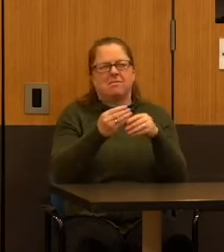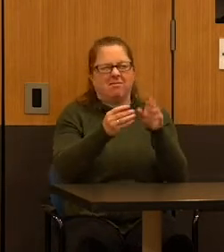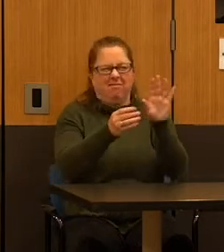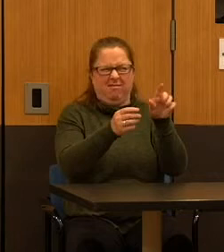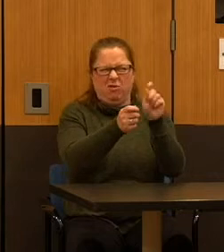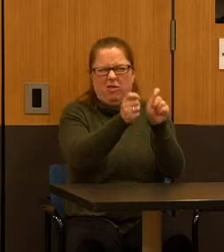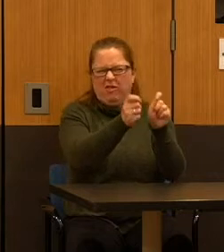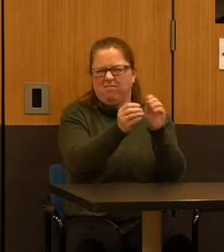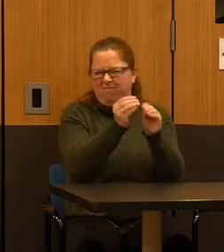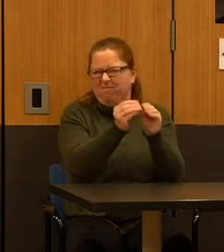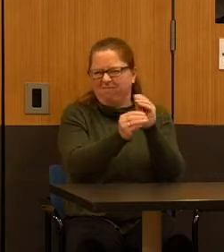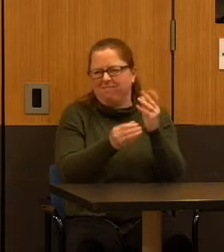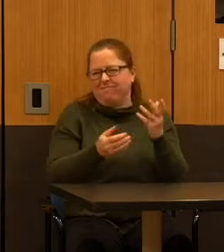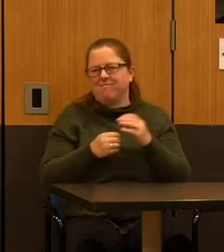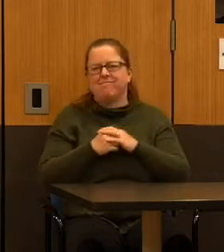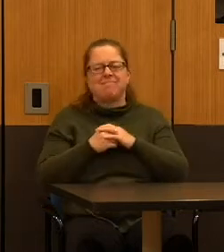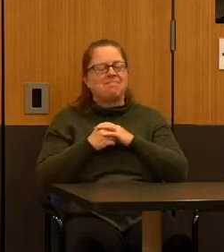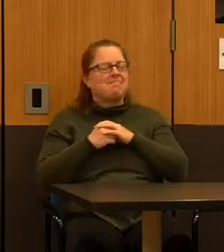revision.